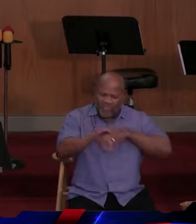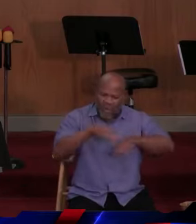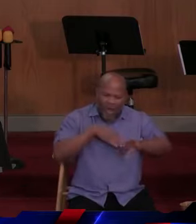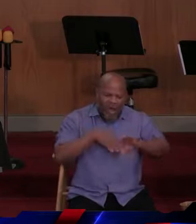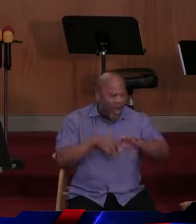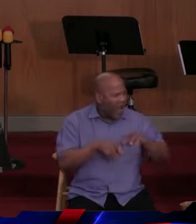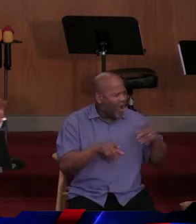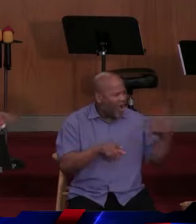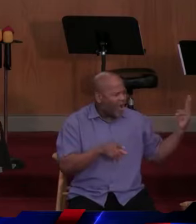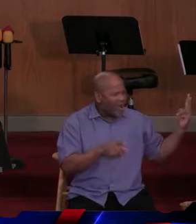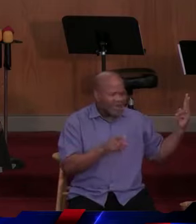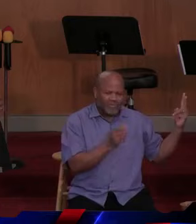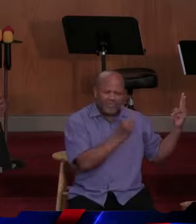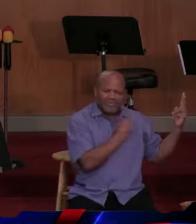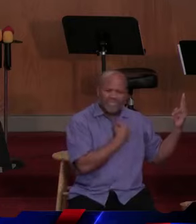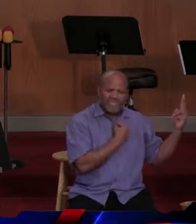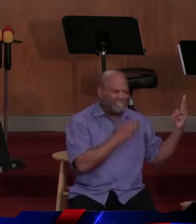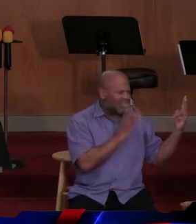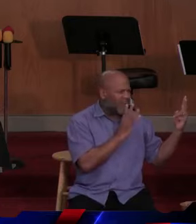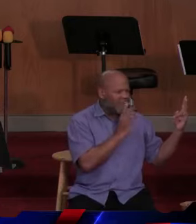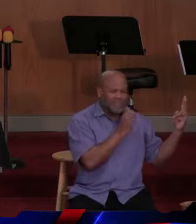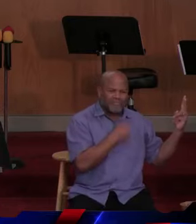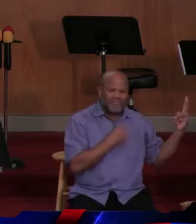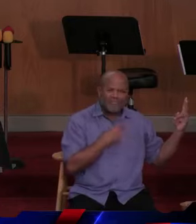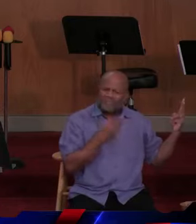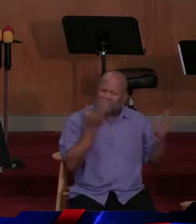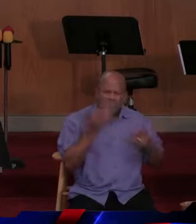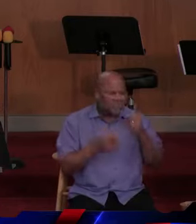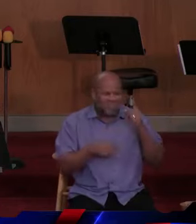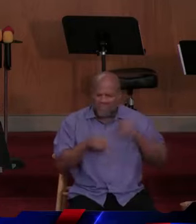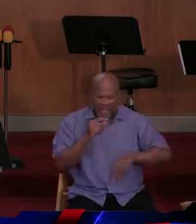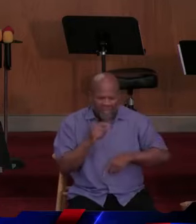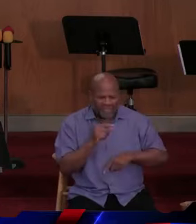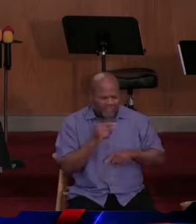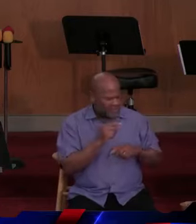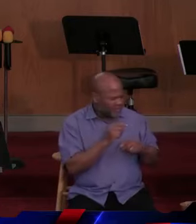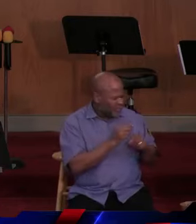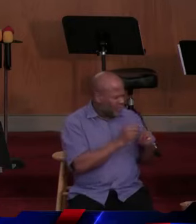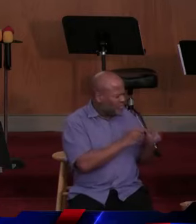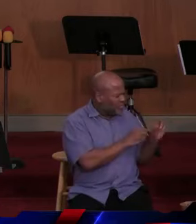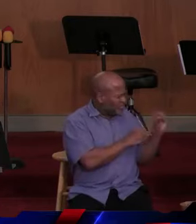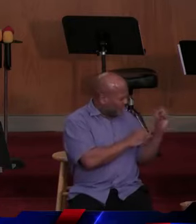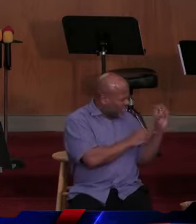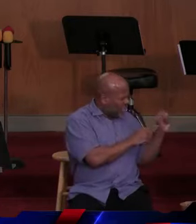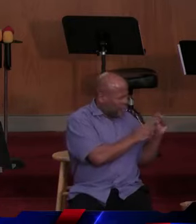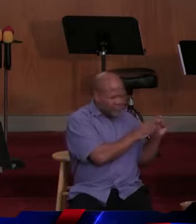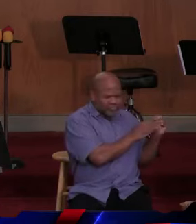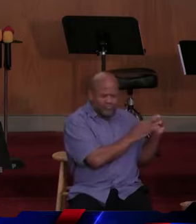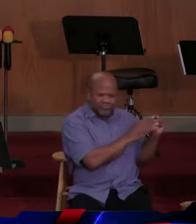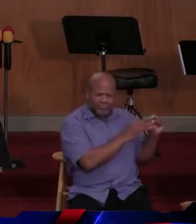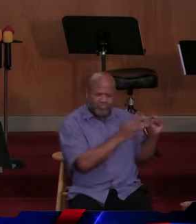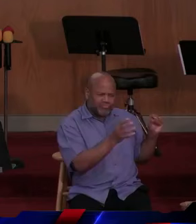Now I don't know, you may not be able to quote Genesis to Revelation. You may not be able to parlay